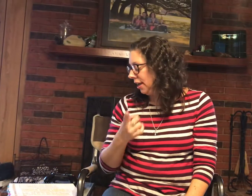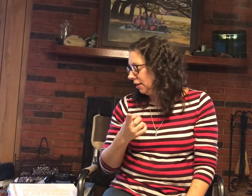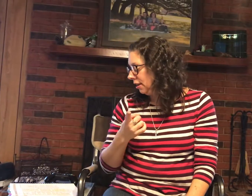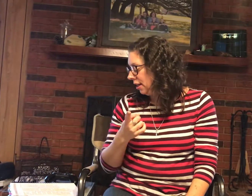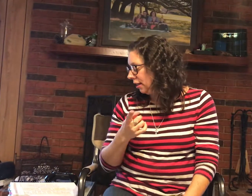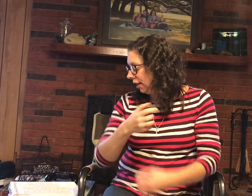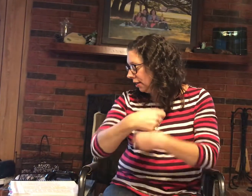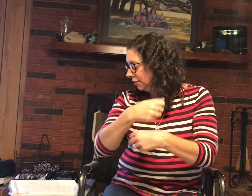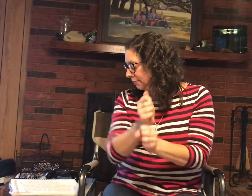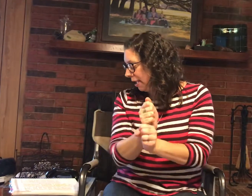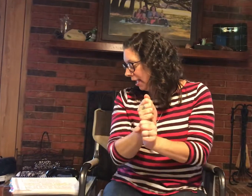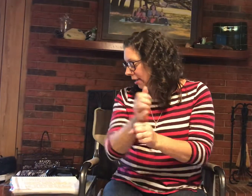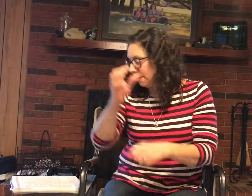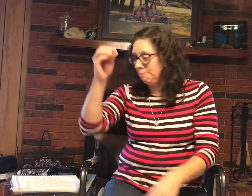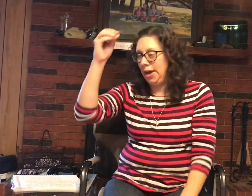said, let us make man.